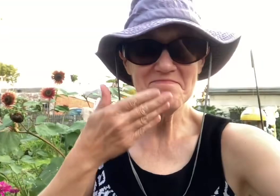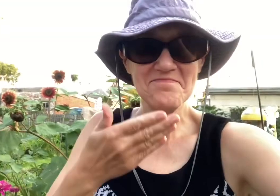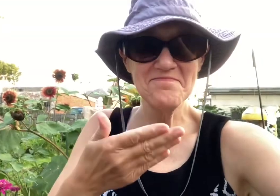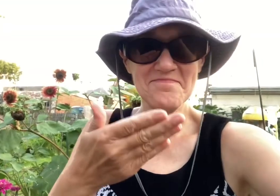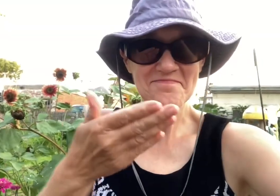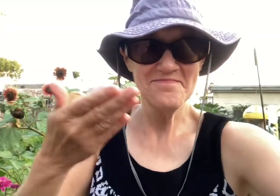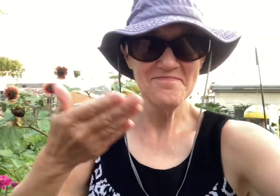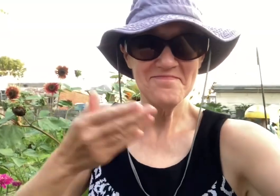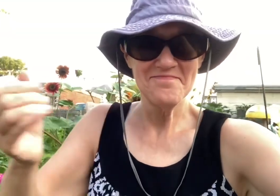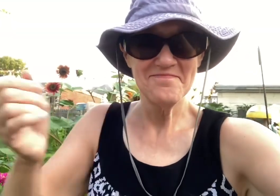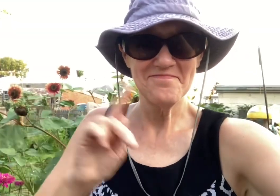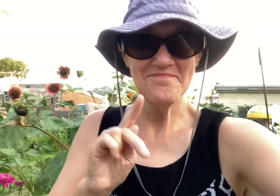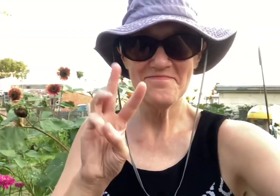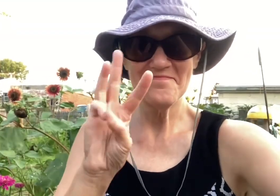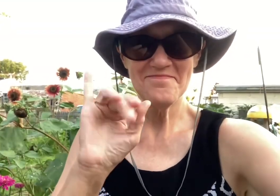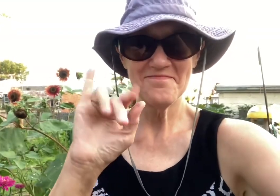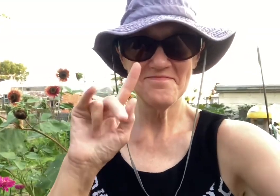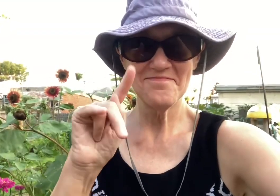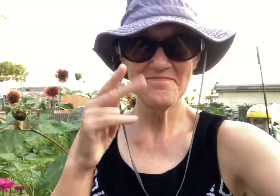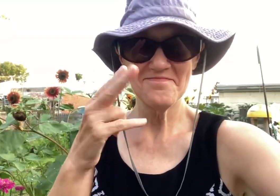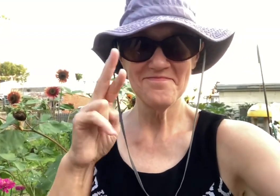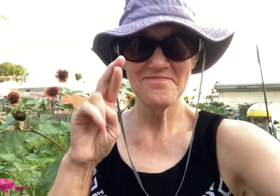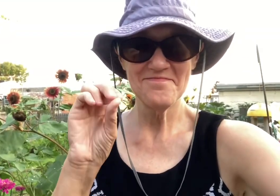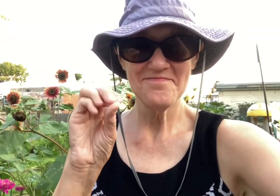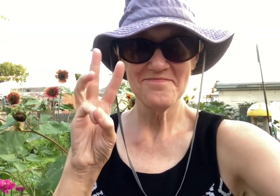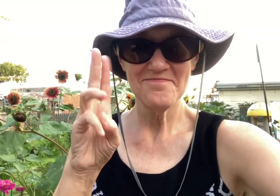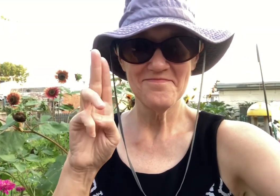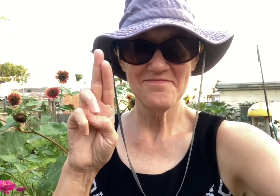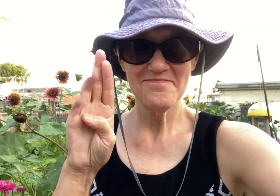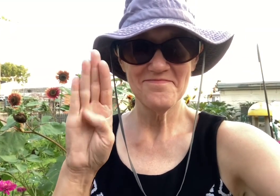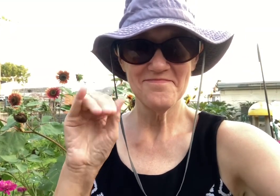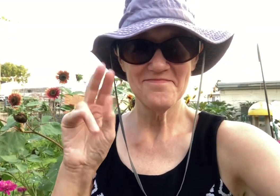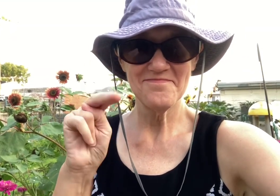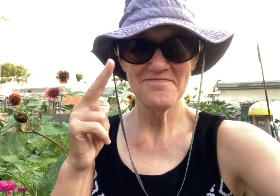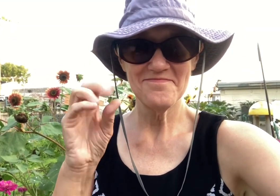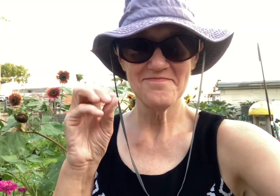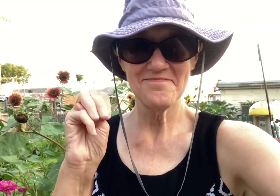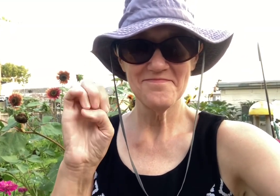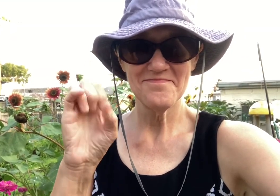Good morning and welcome back to Withrow Urban Homestead.